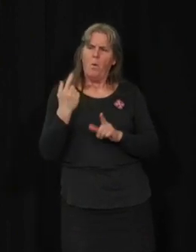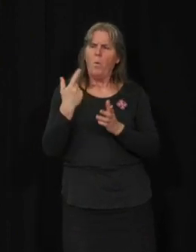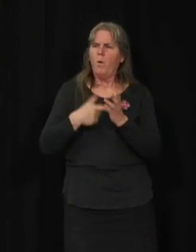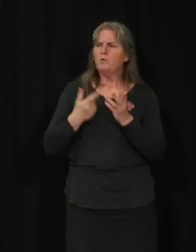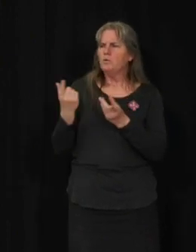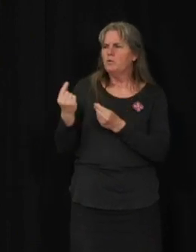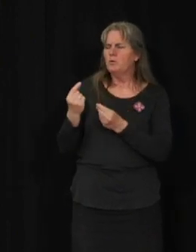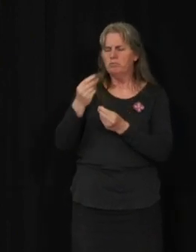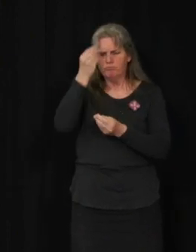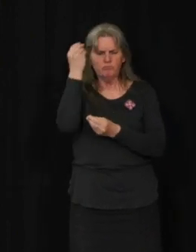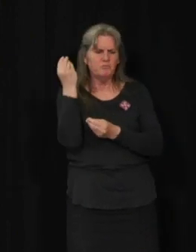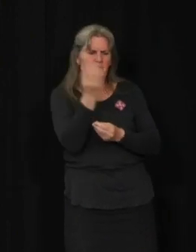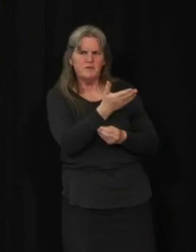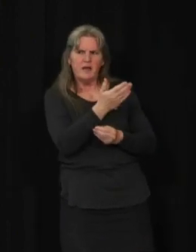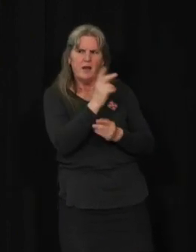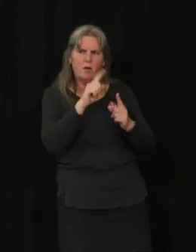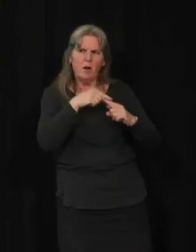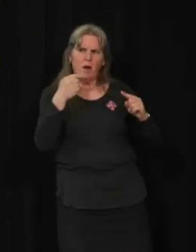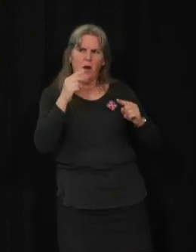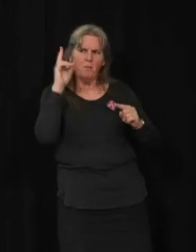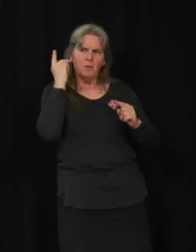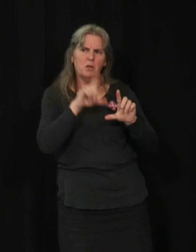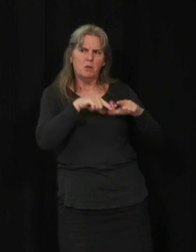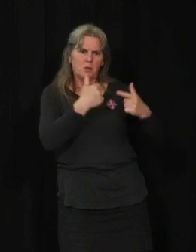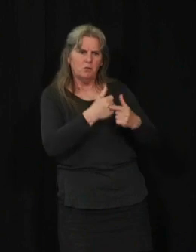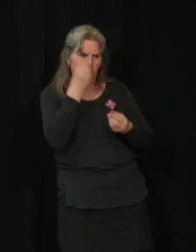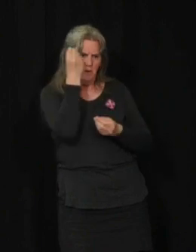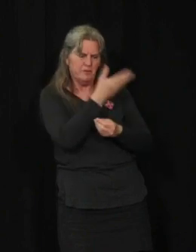the opposition soon of your decision?